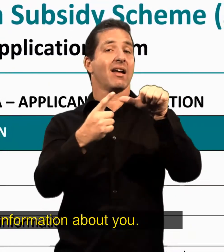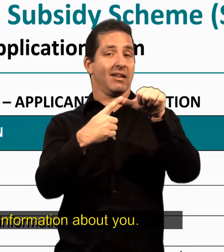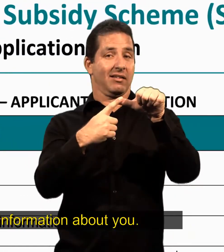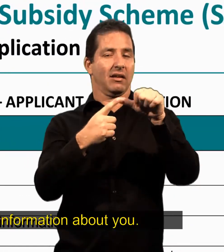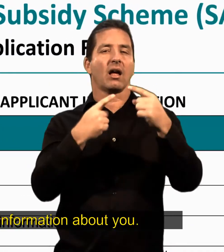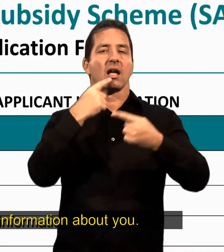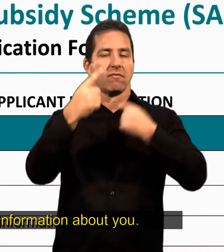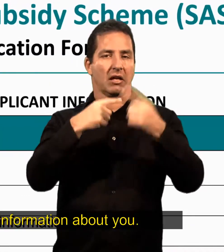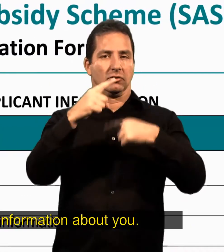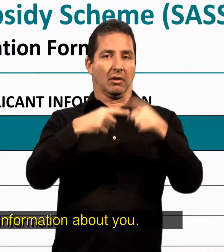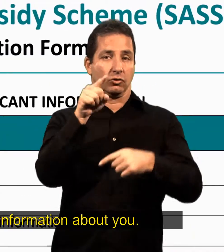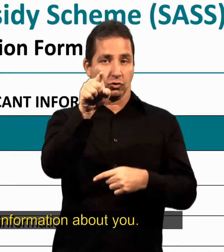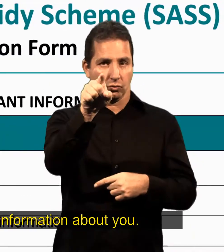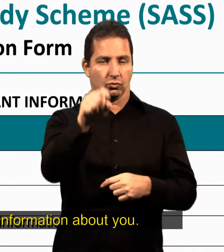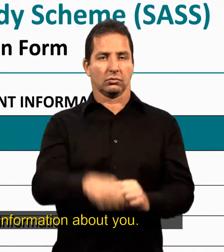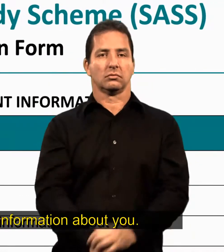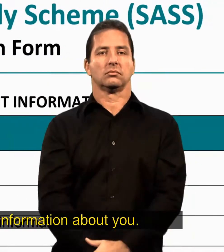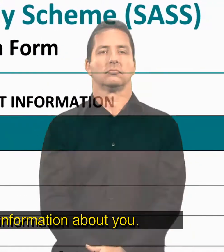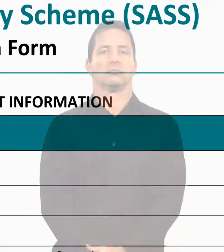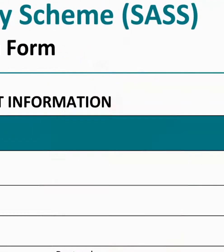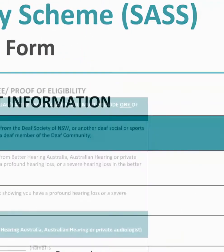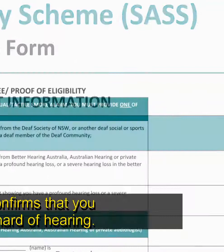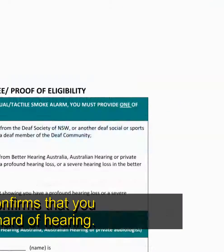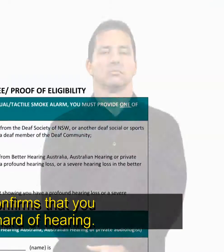Section A contains information about you.